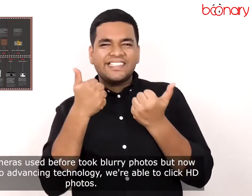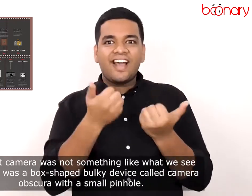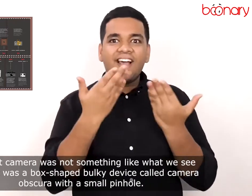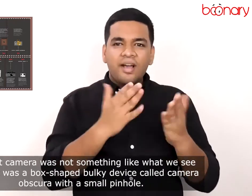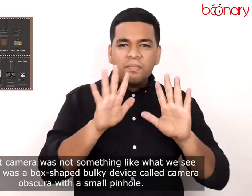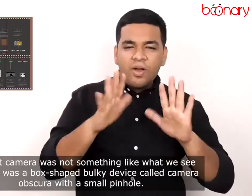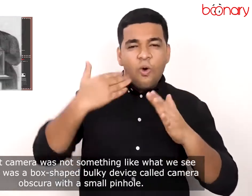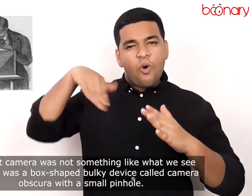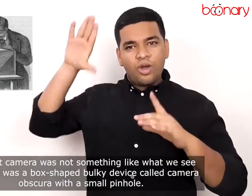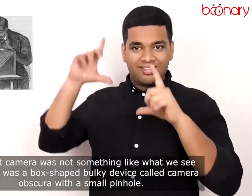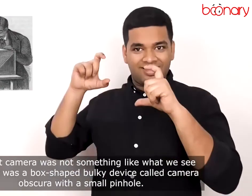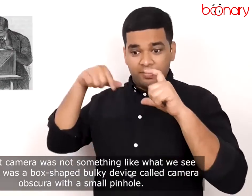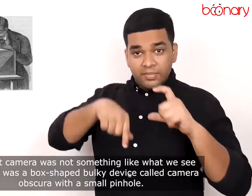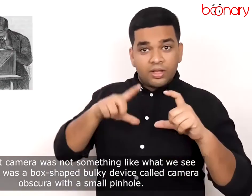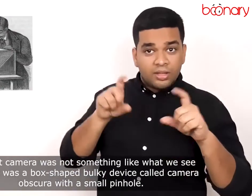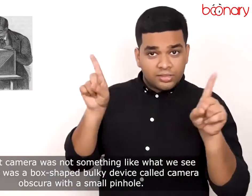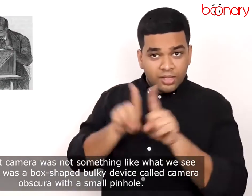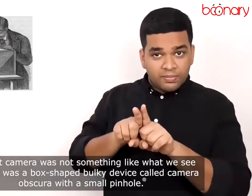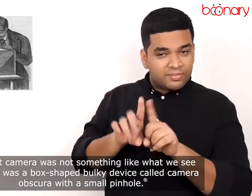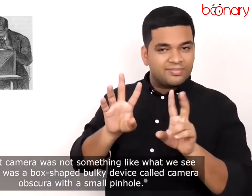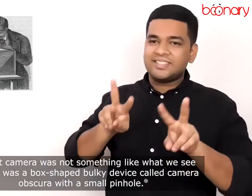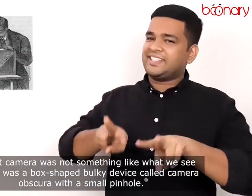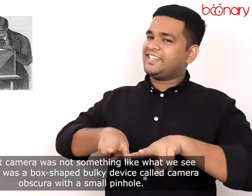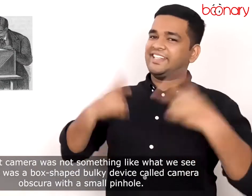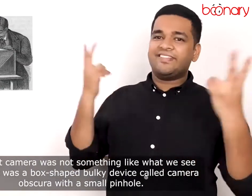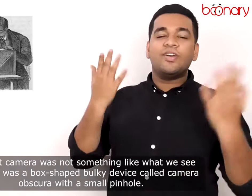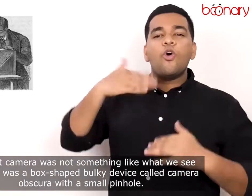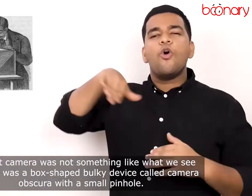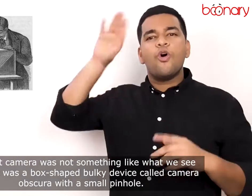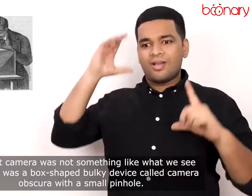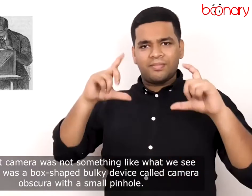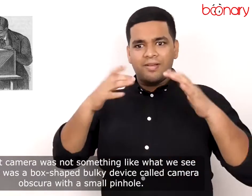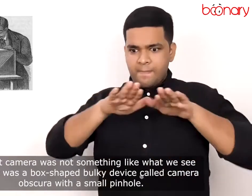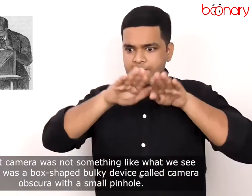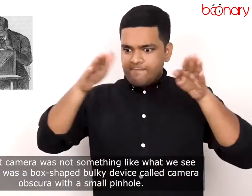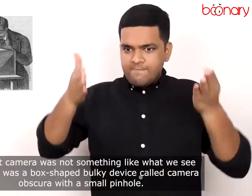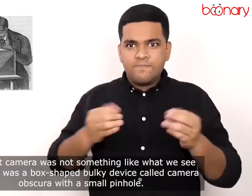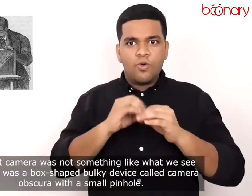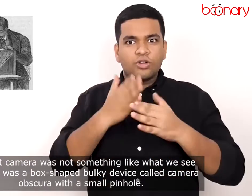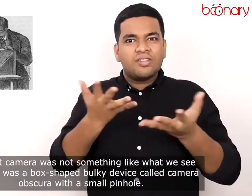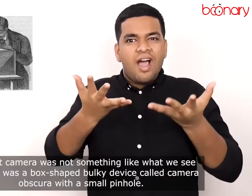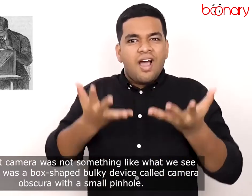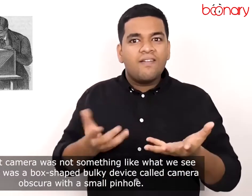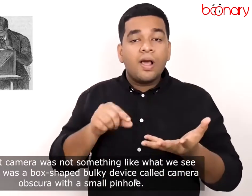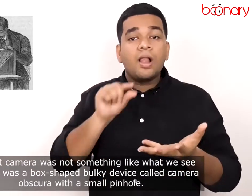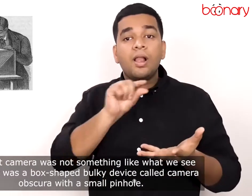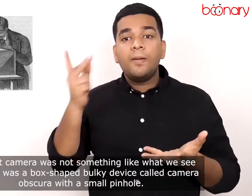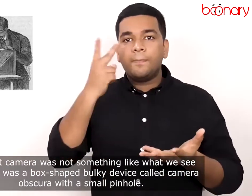The first camera was not something like what we see today. It was a box-shaped bulky device called